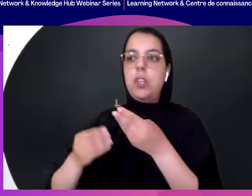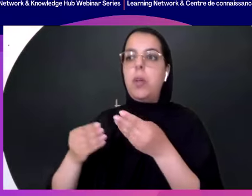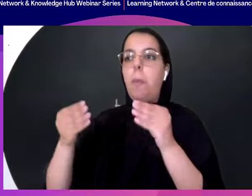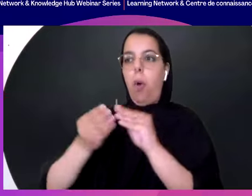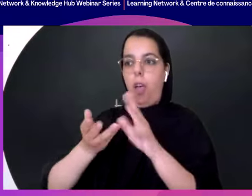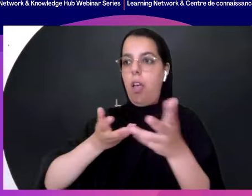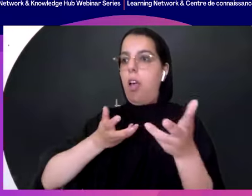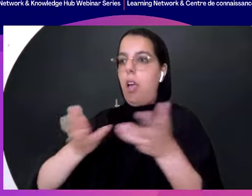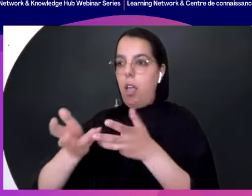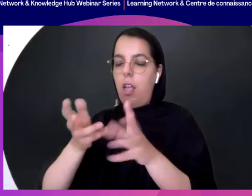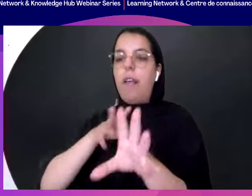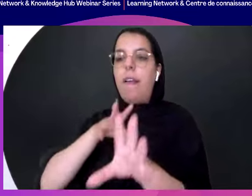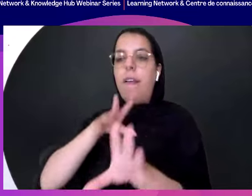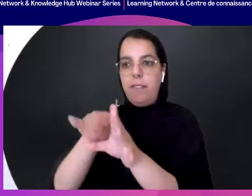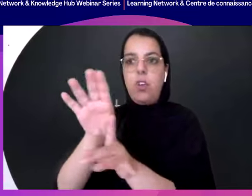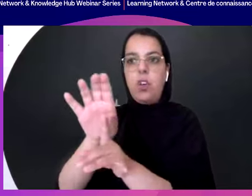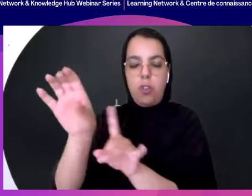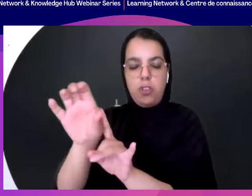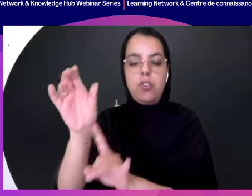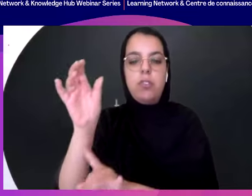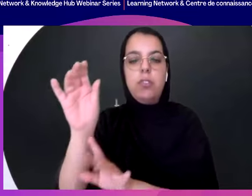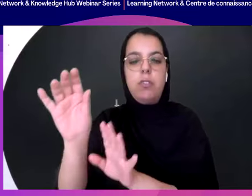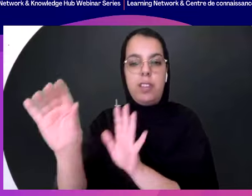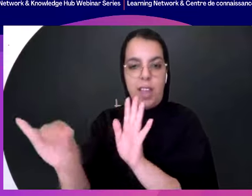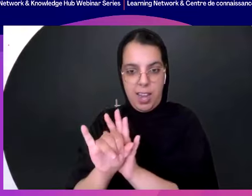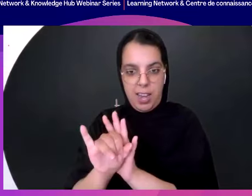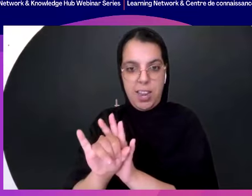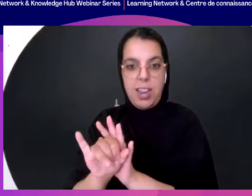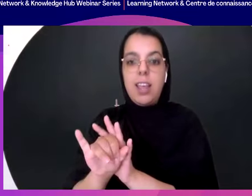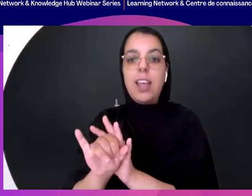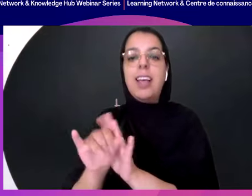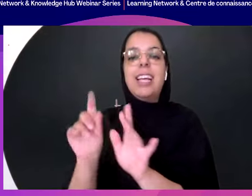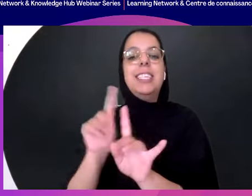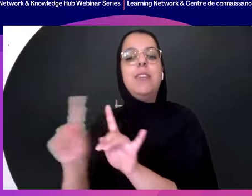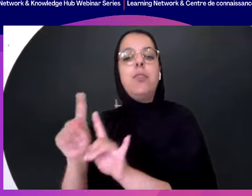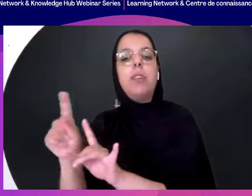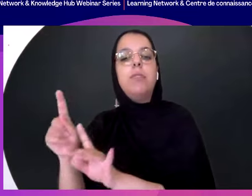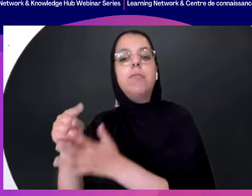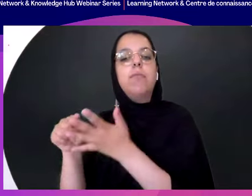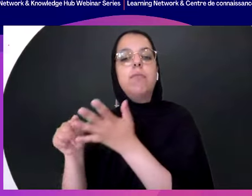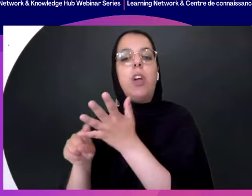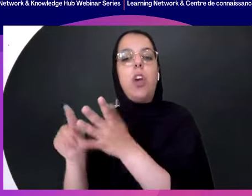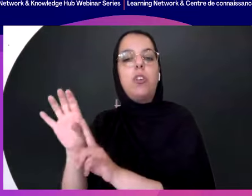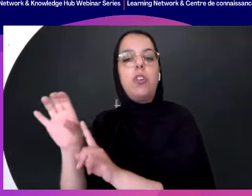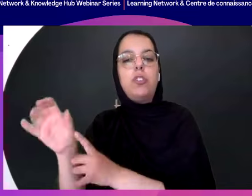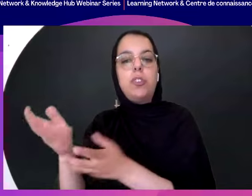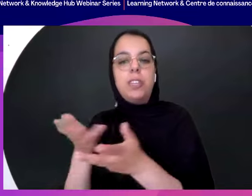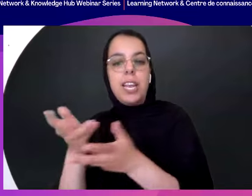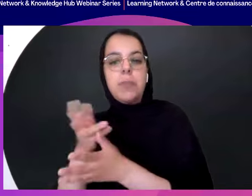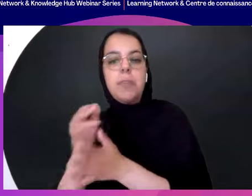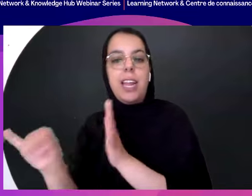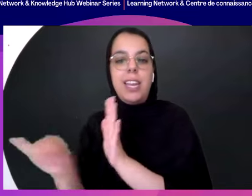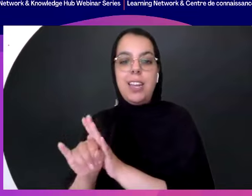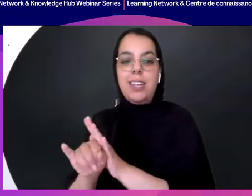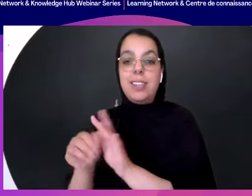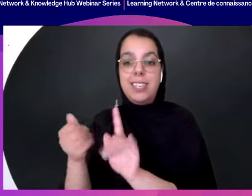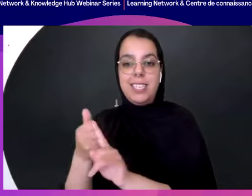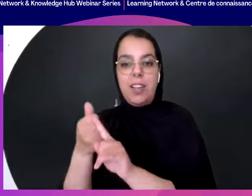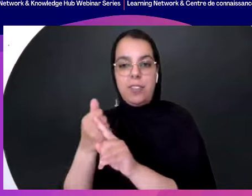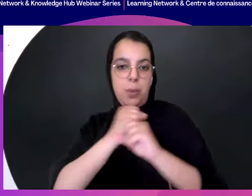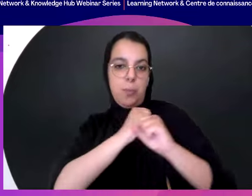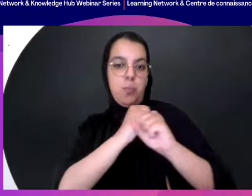and identity are protective and promote positive health and well-being. In this example, we looked at the relationship